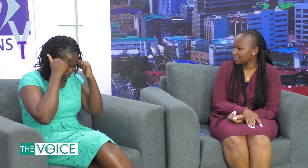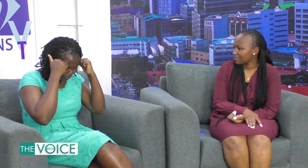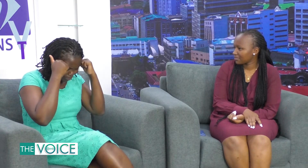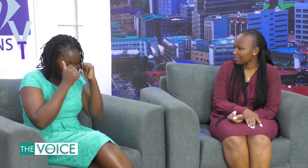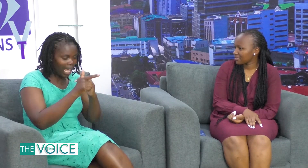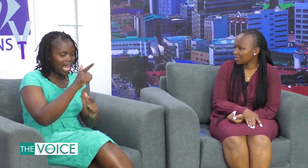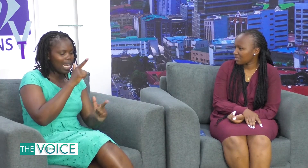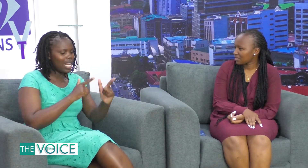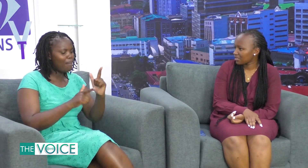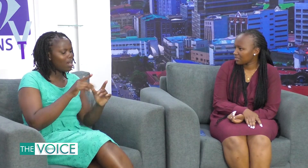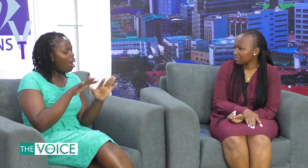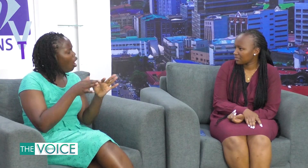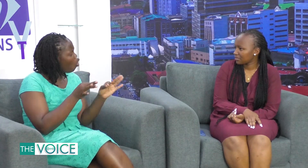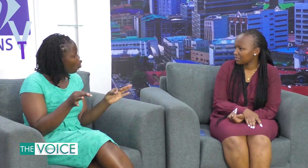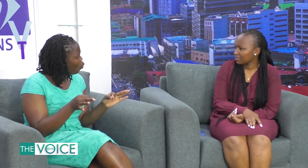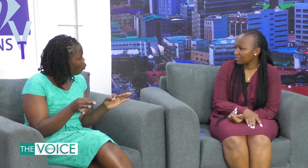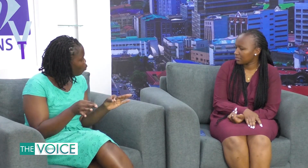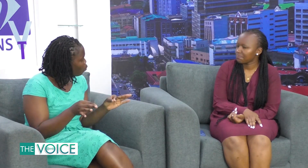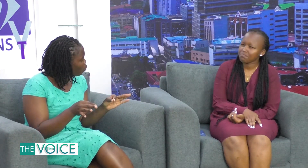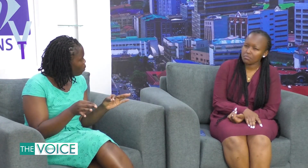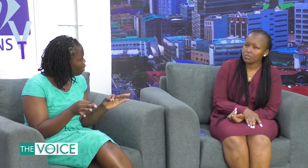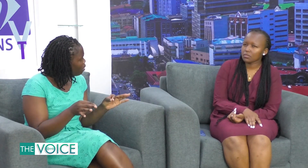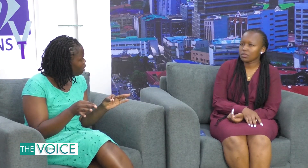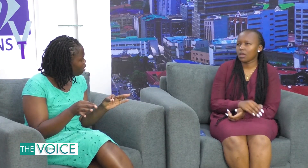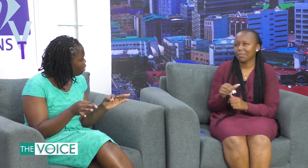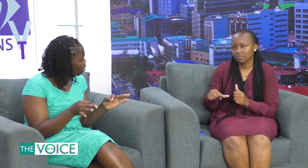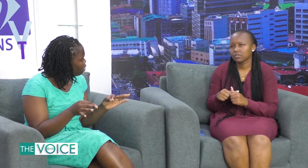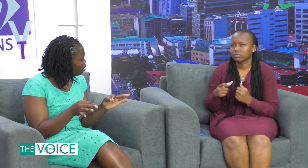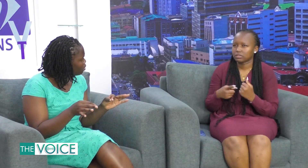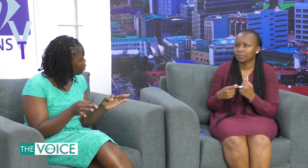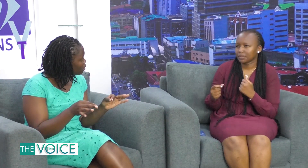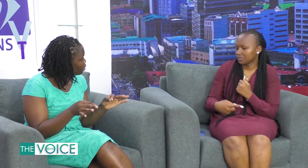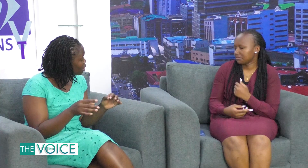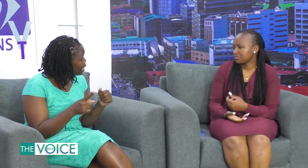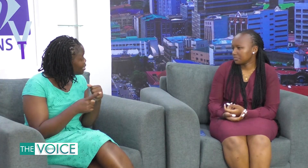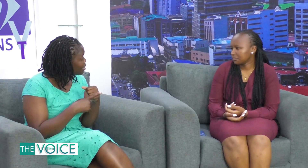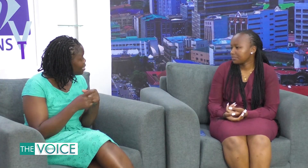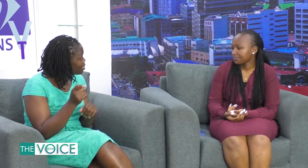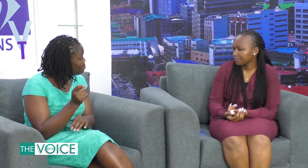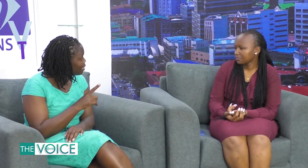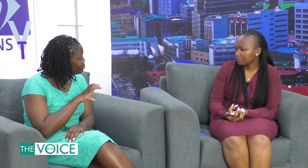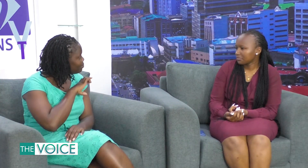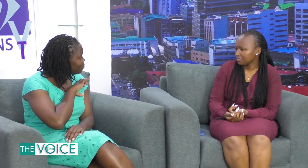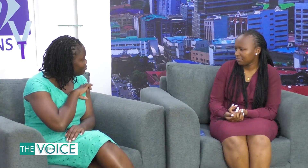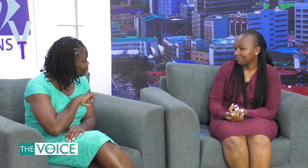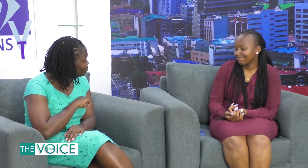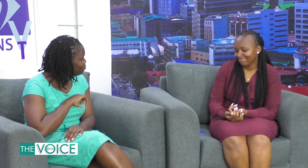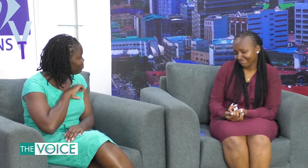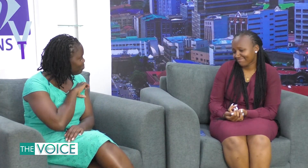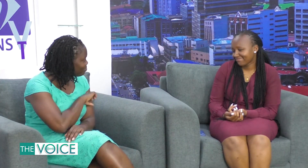Before you say that, you talked about how long was the library course supposed to take? I did library